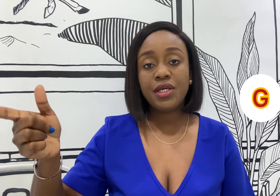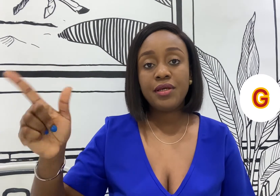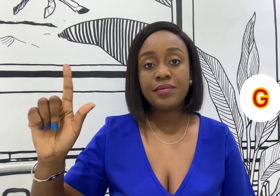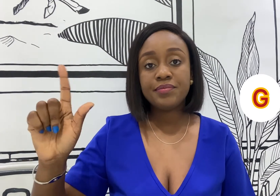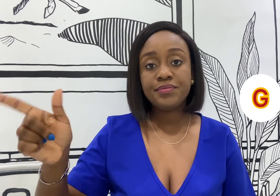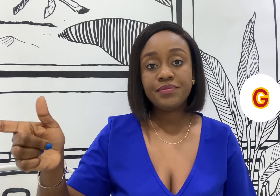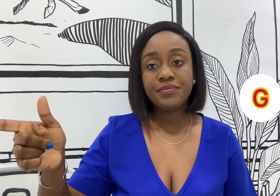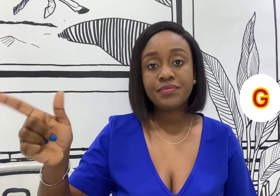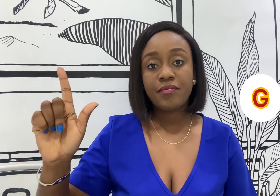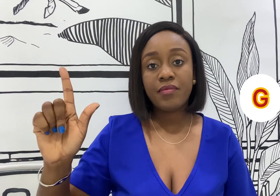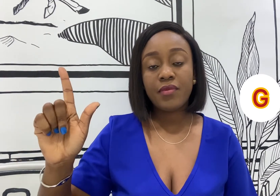G,